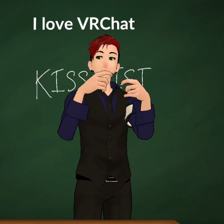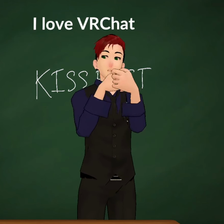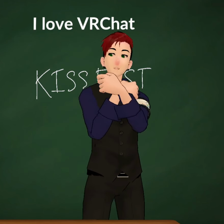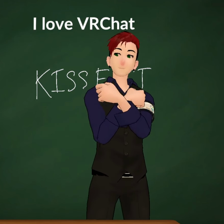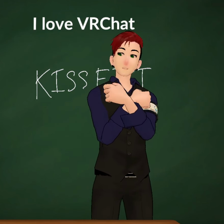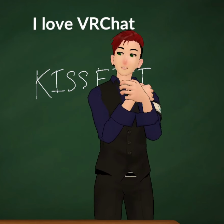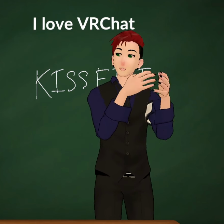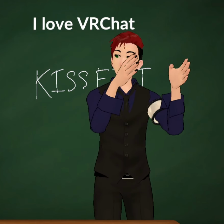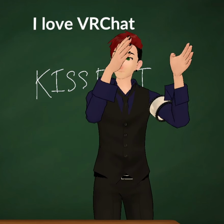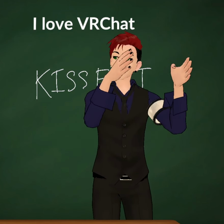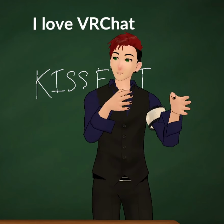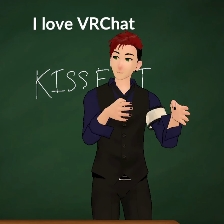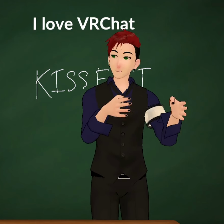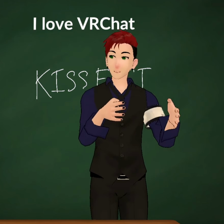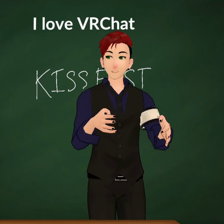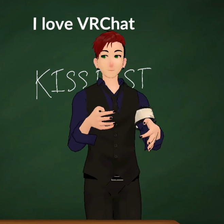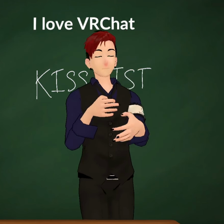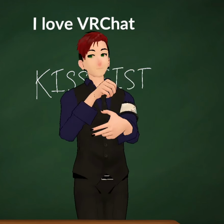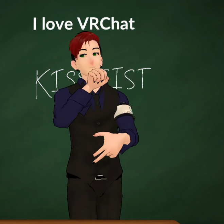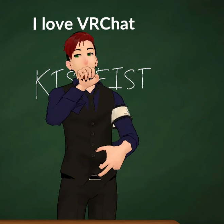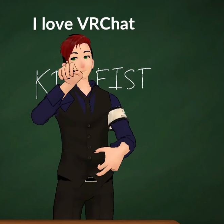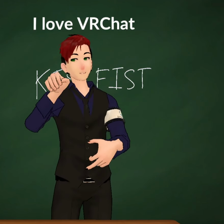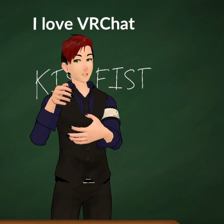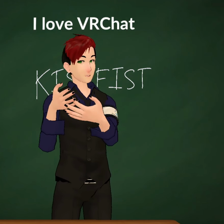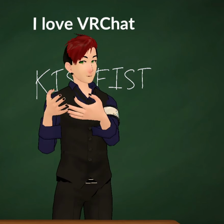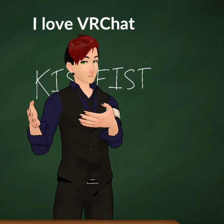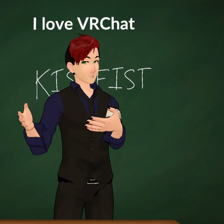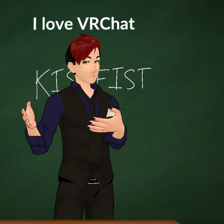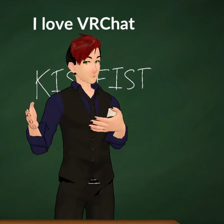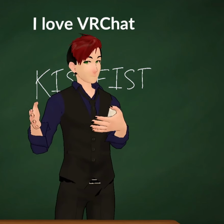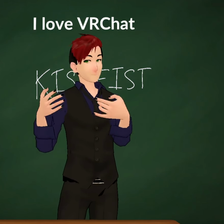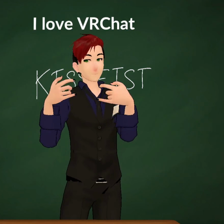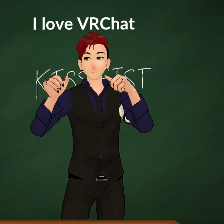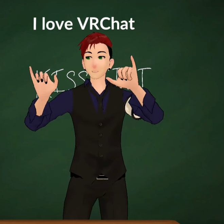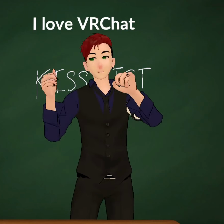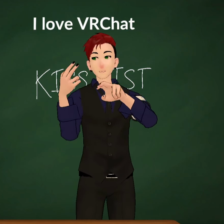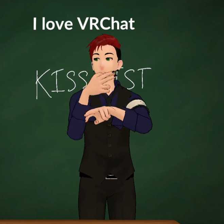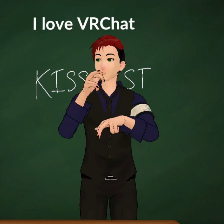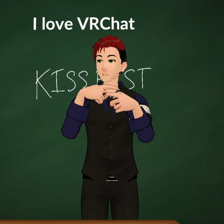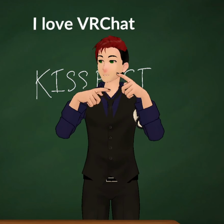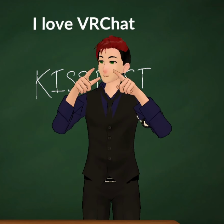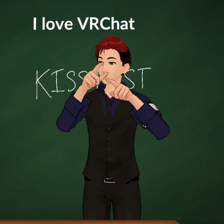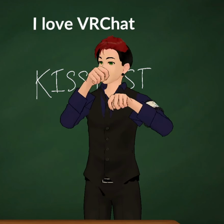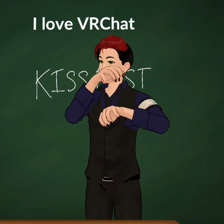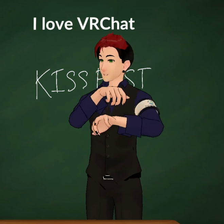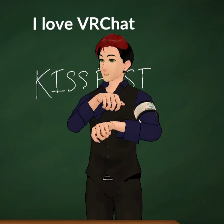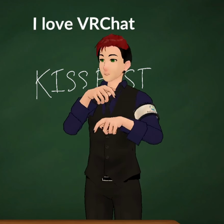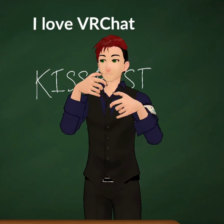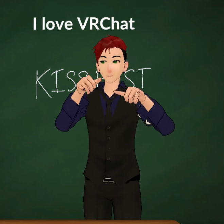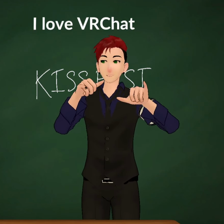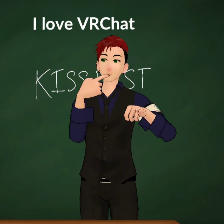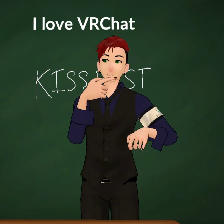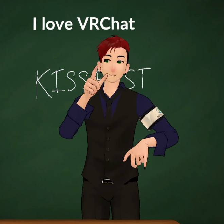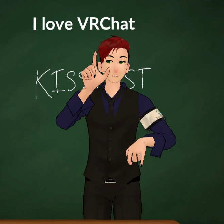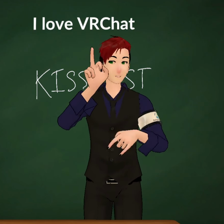so love a person, love a thing. But you still use the same word in English. You still say